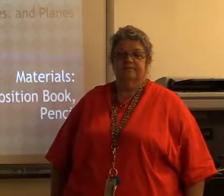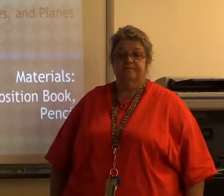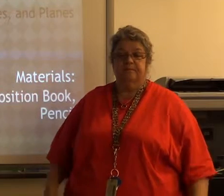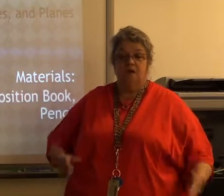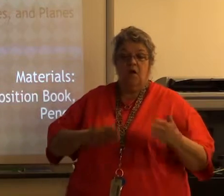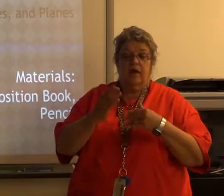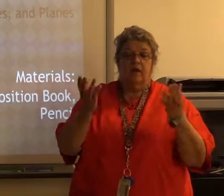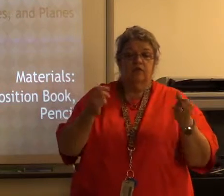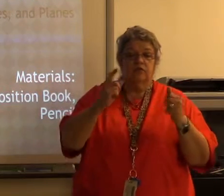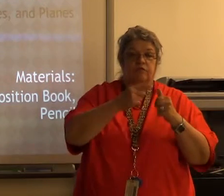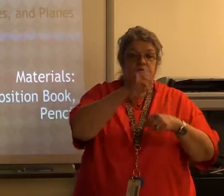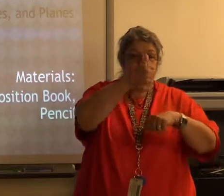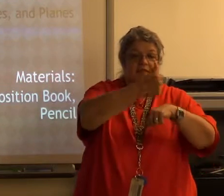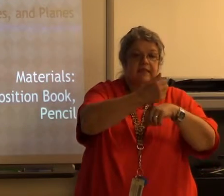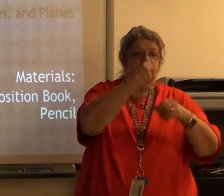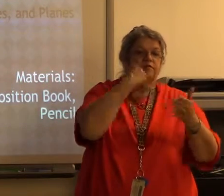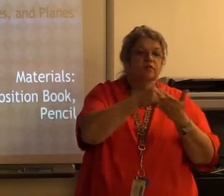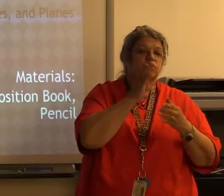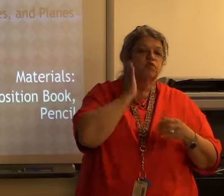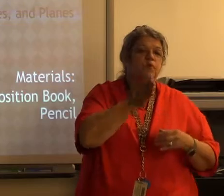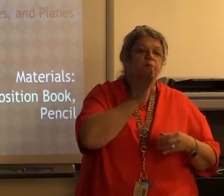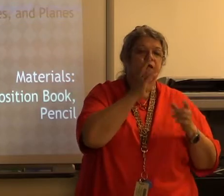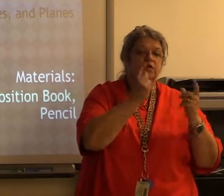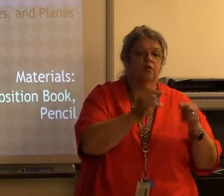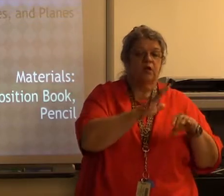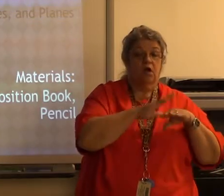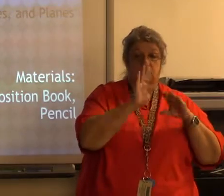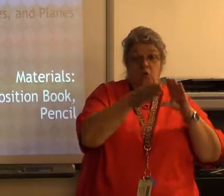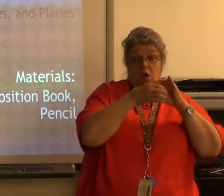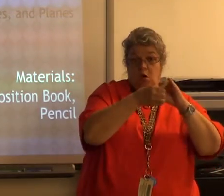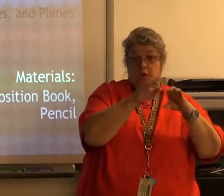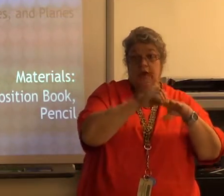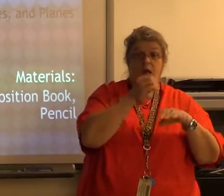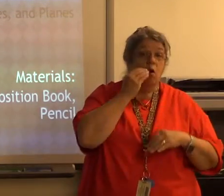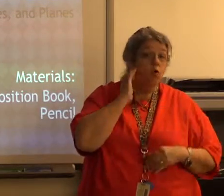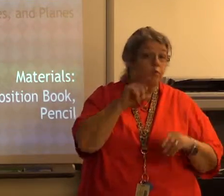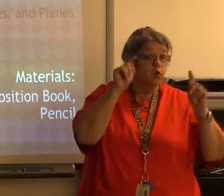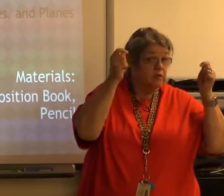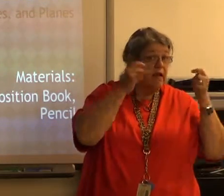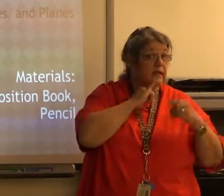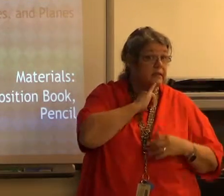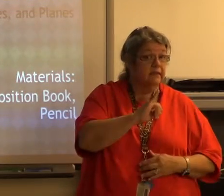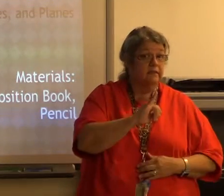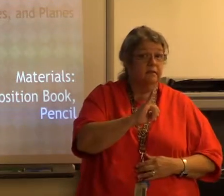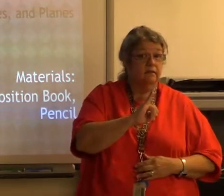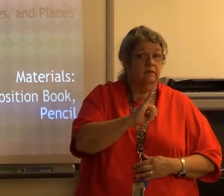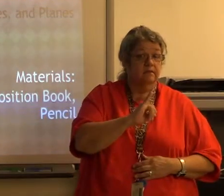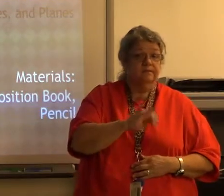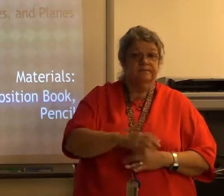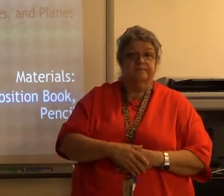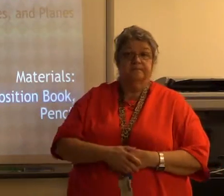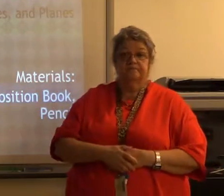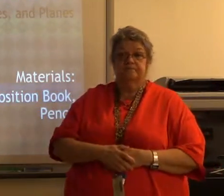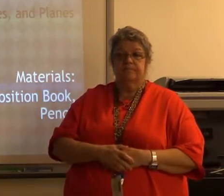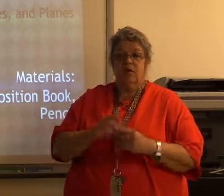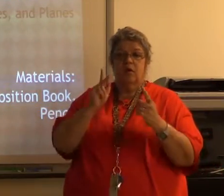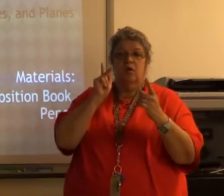Alright, here's your first set of notes that you'll be doing on your own at home. Your title is Points, Lines, and